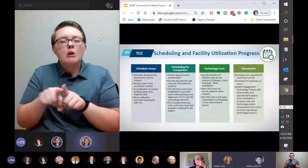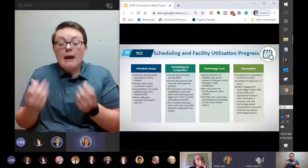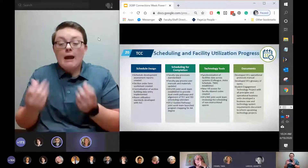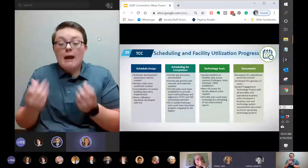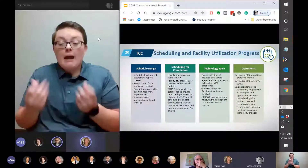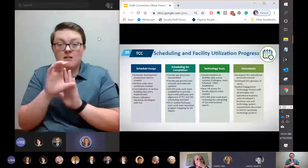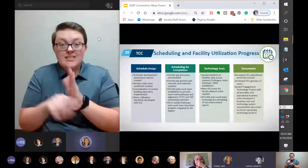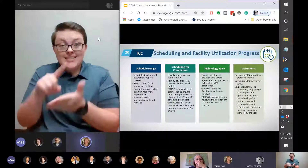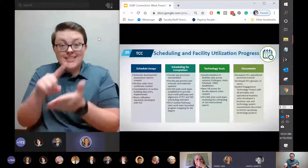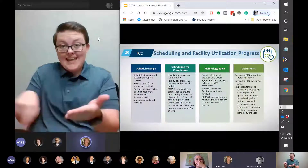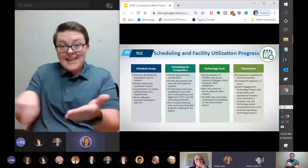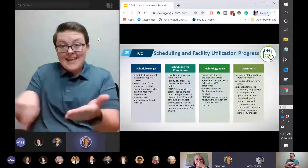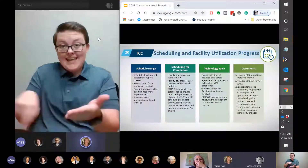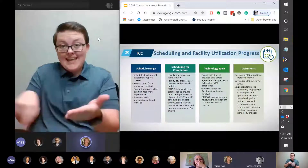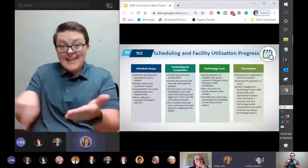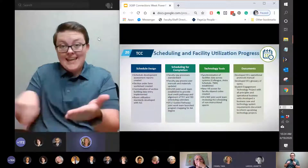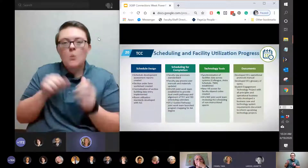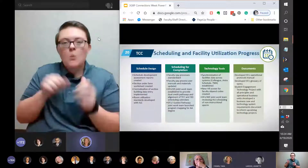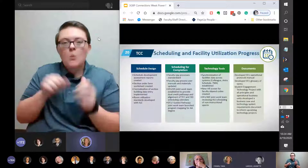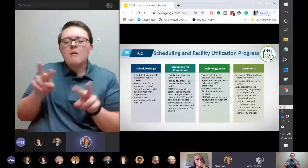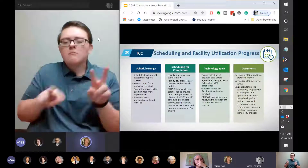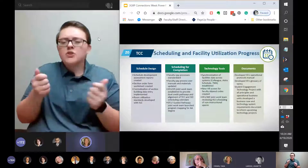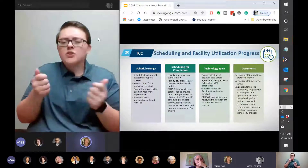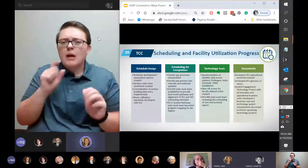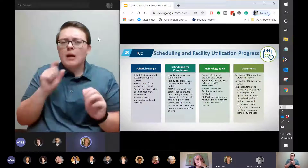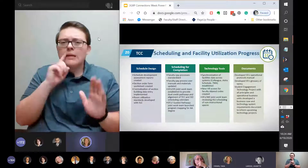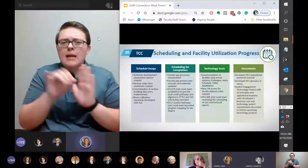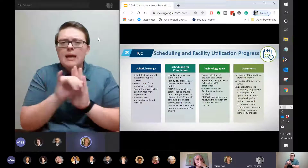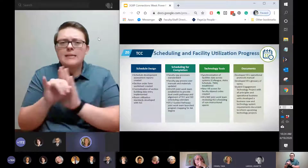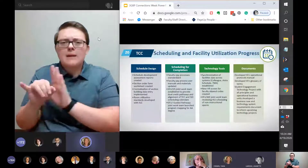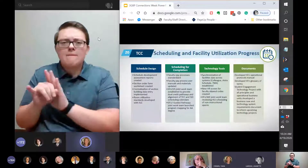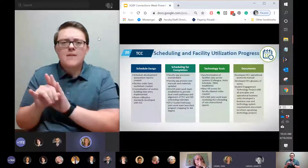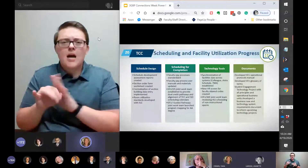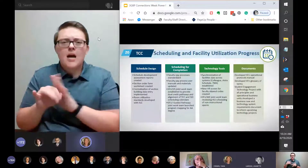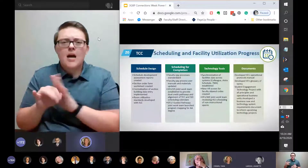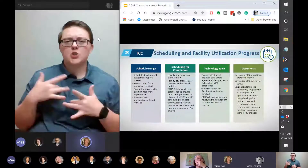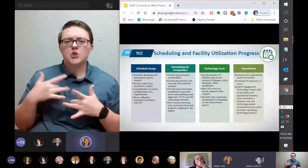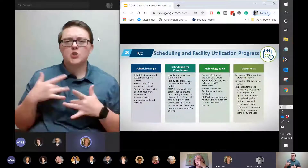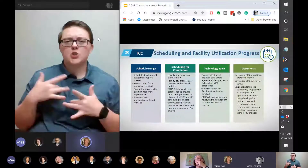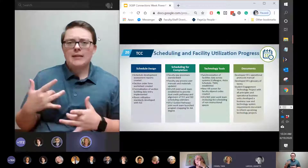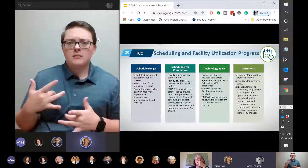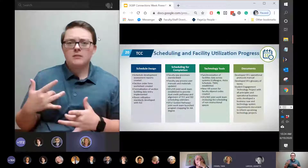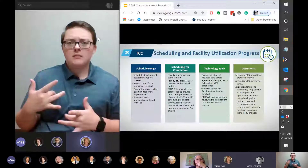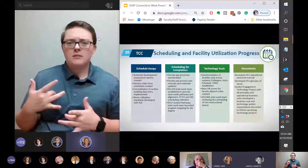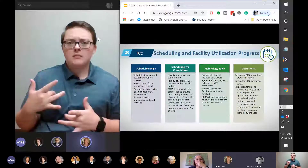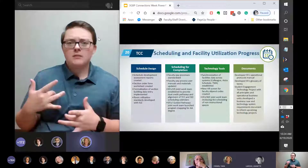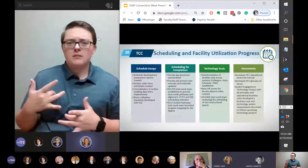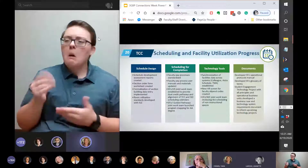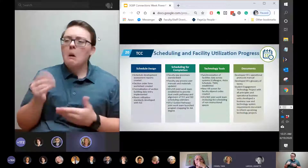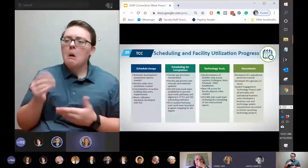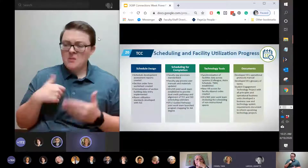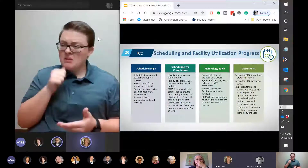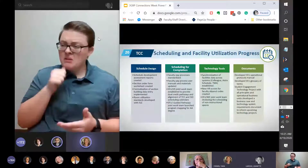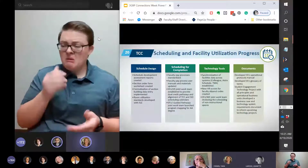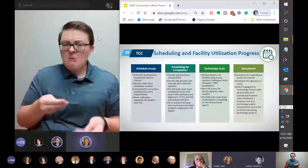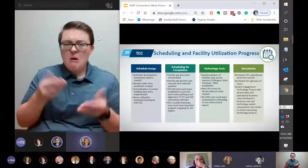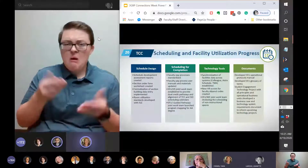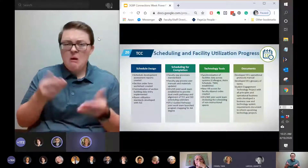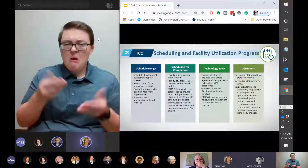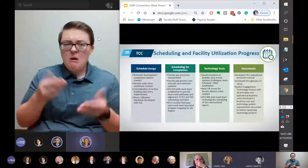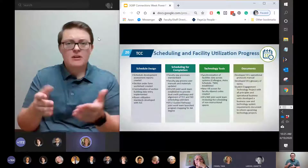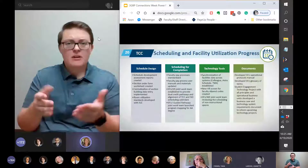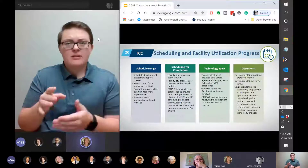that we can kind of identify trends a little bit more easily to know that, well, maybe we don't offer second 8-week courses after 2